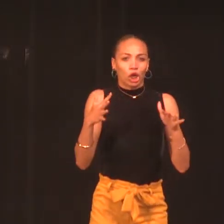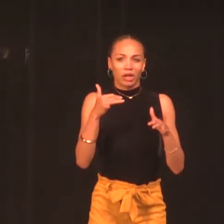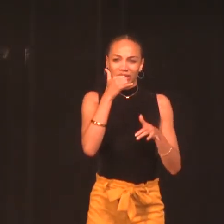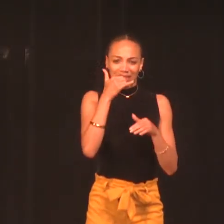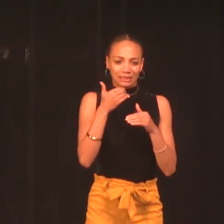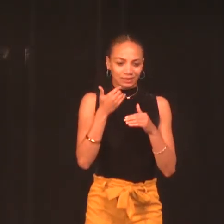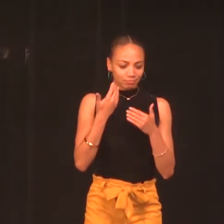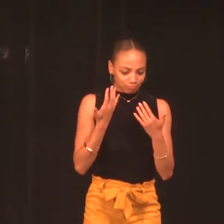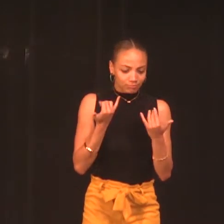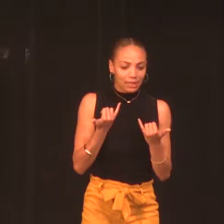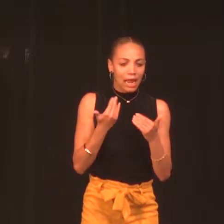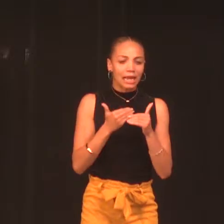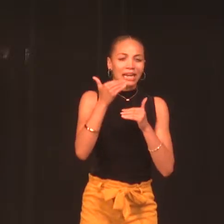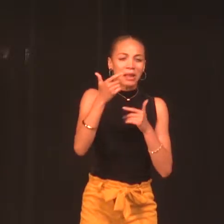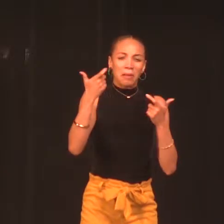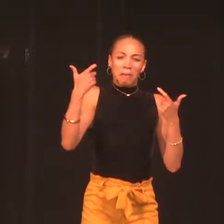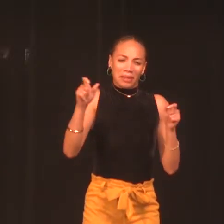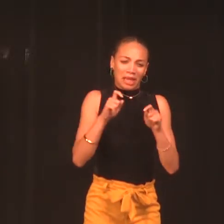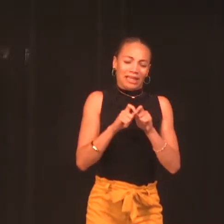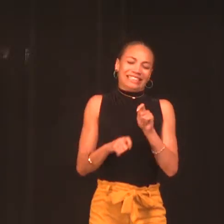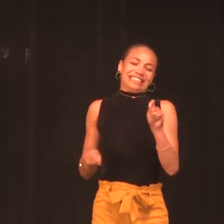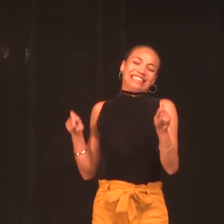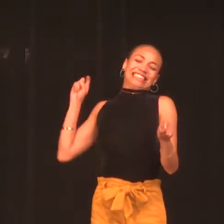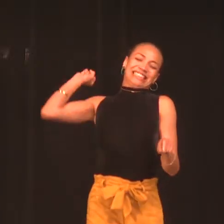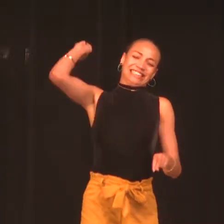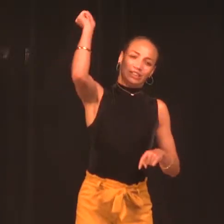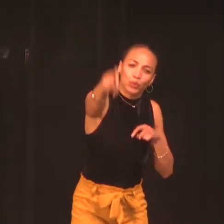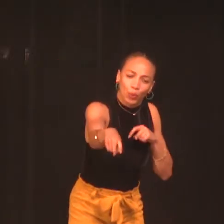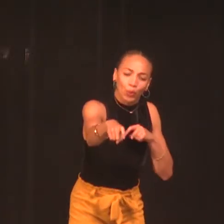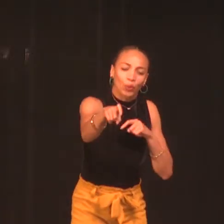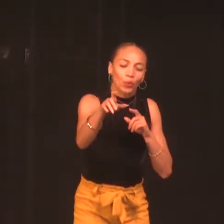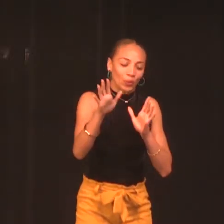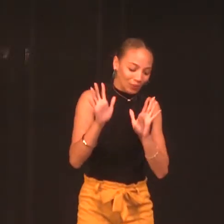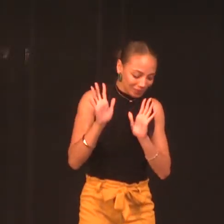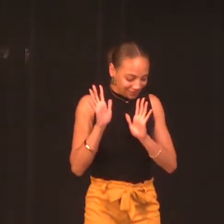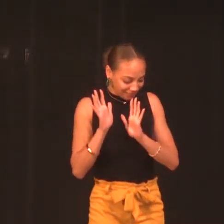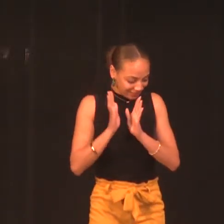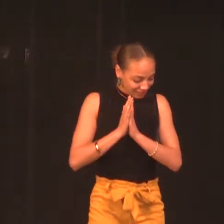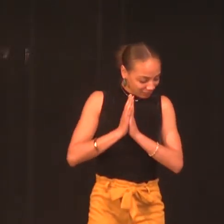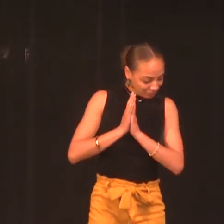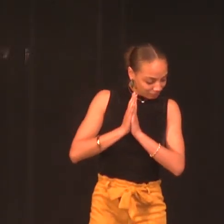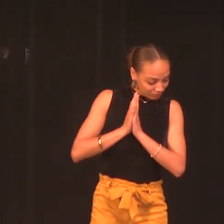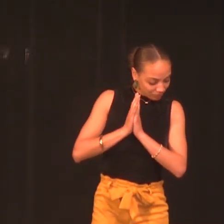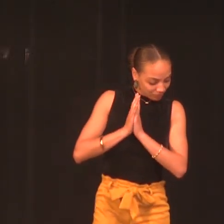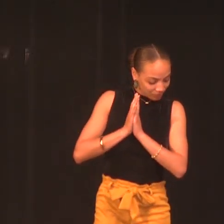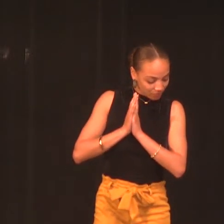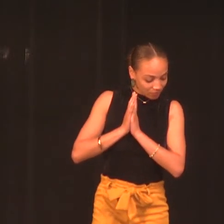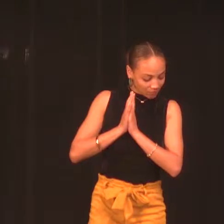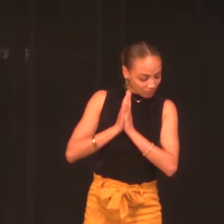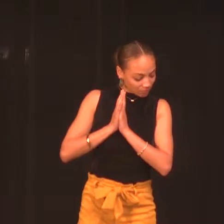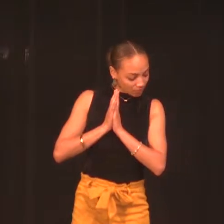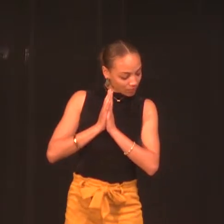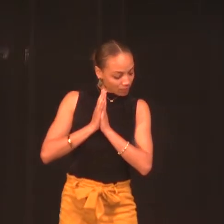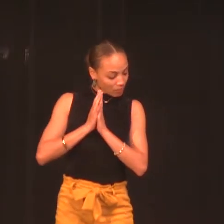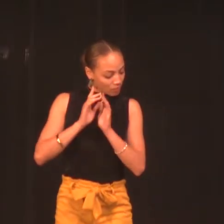You may not quite have the confidence, you may be a little bit nervous to make that next giant leap.